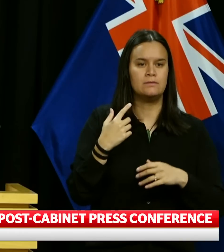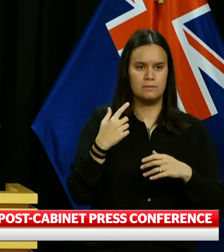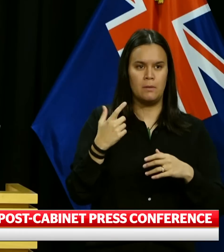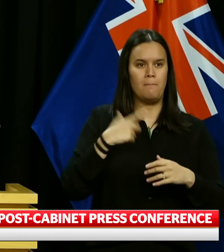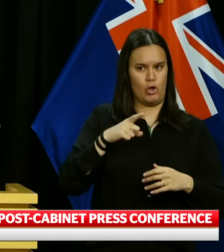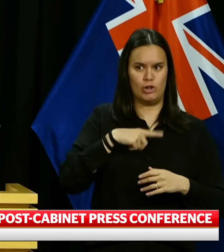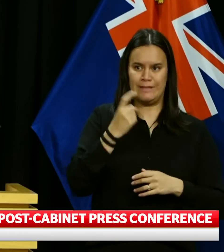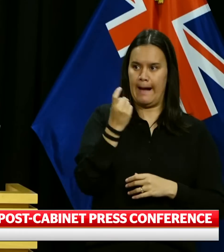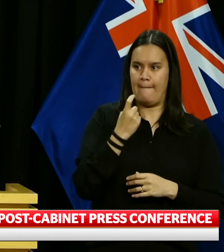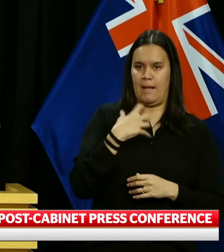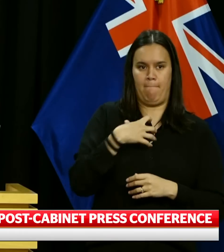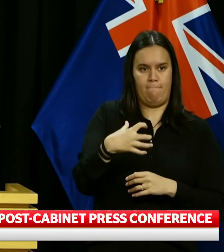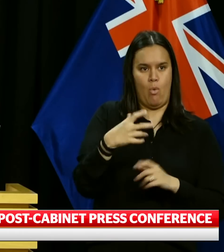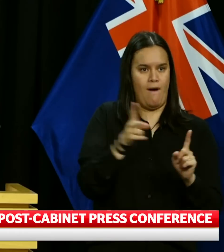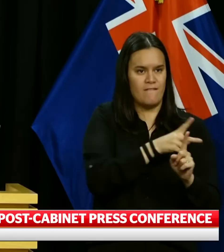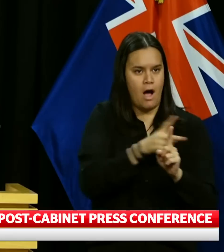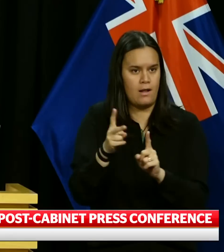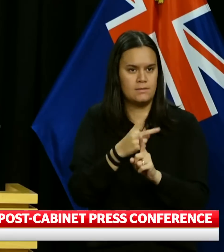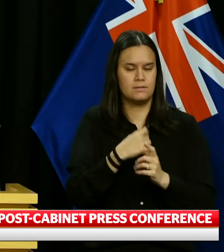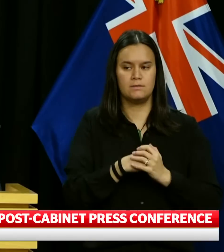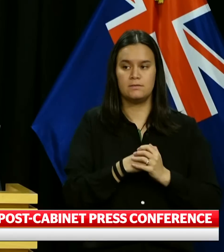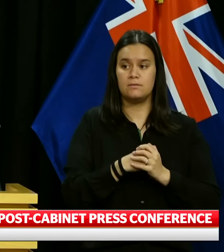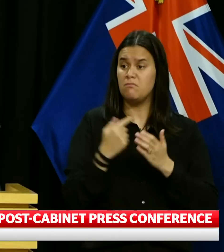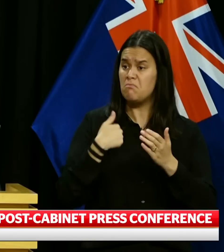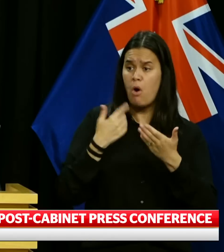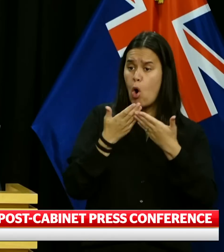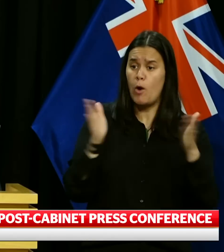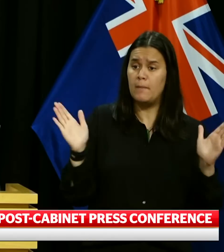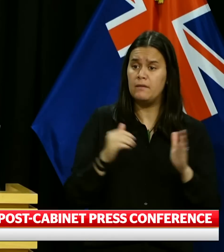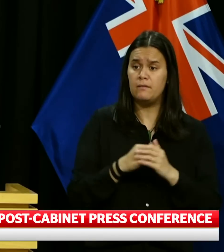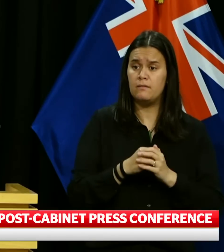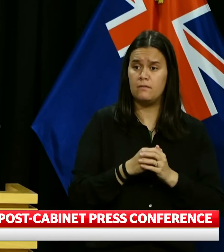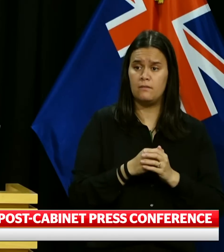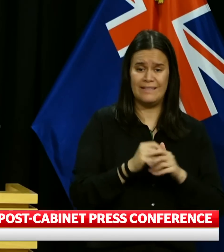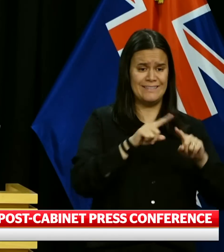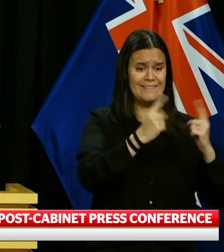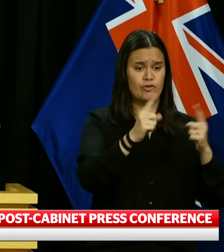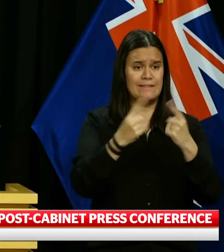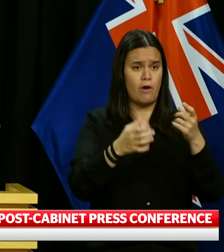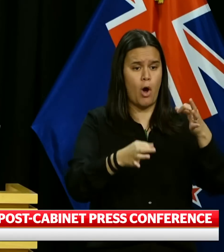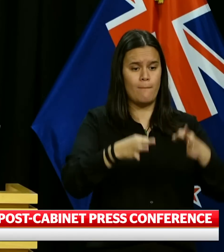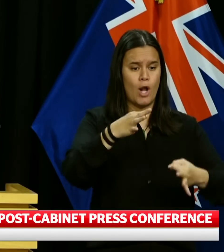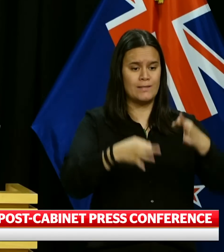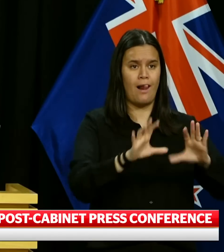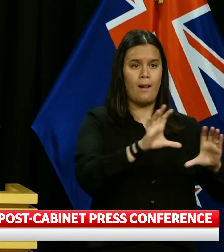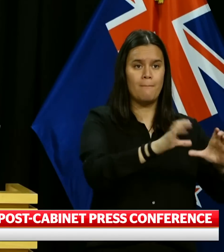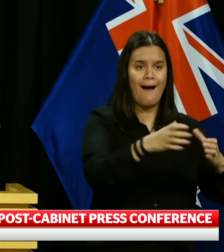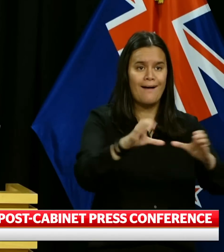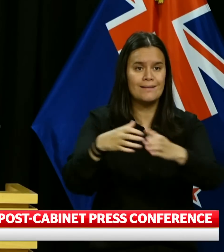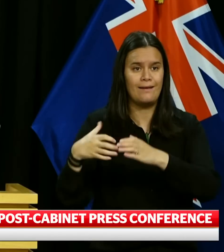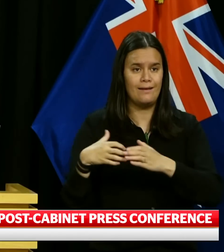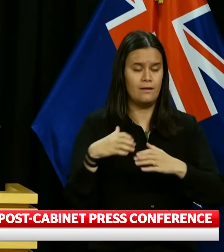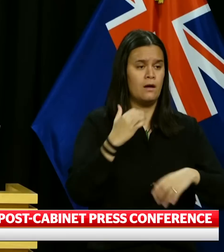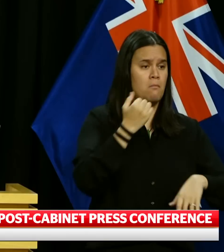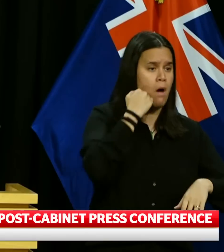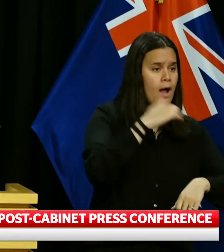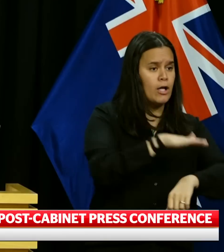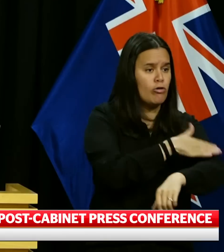political violence? I'm certainly open to conversations with all of the political parties about how we can ensure that everybody's kept safe during the